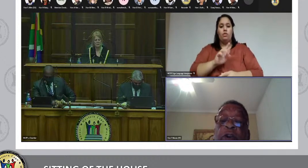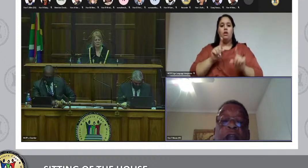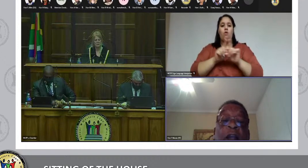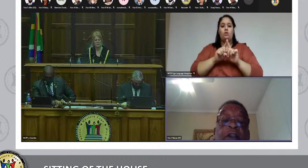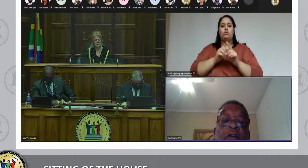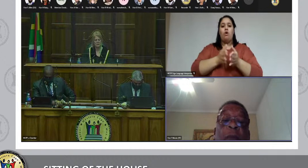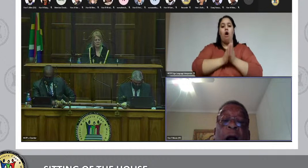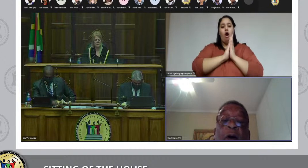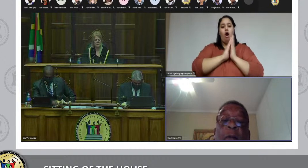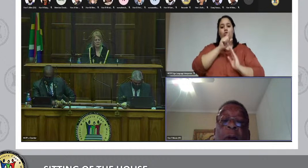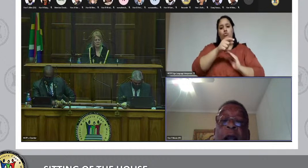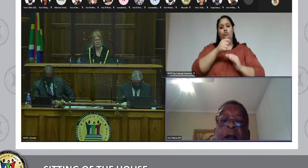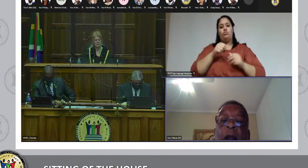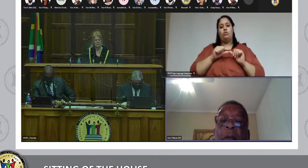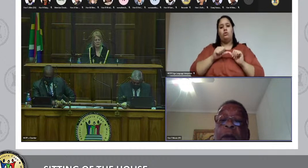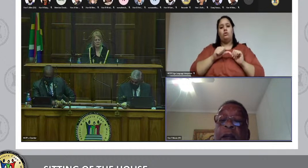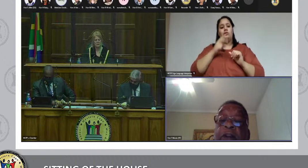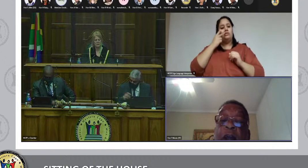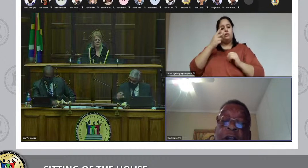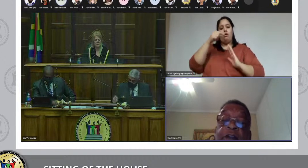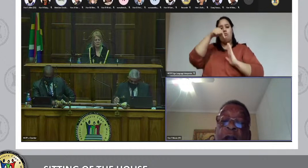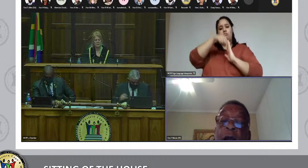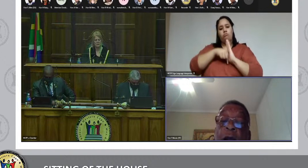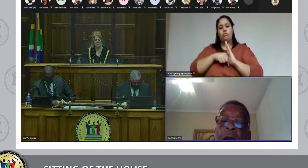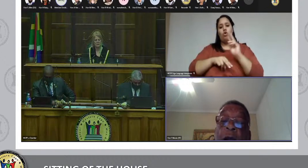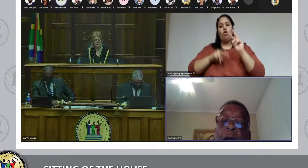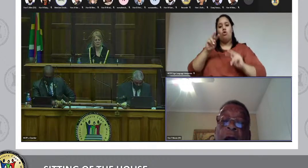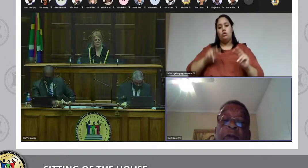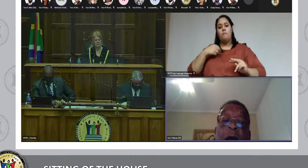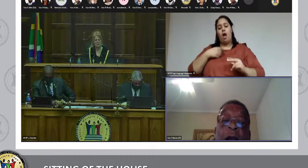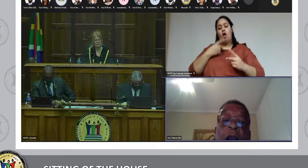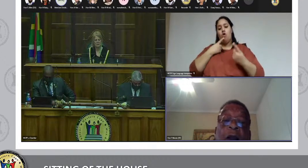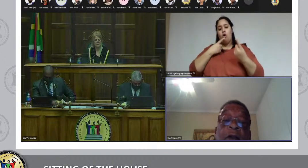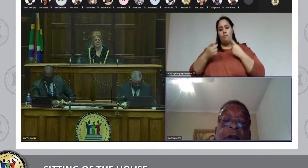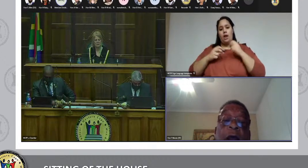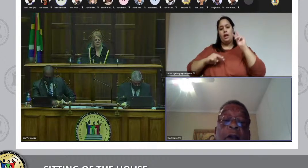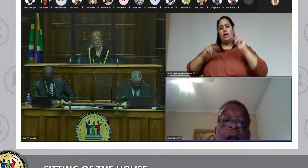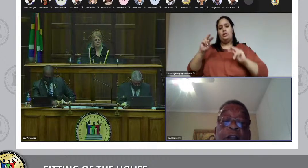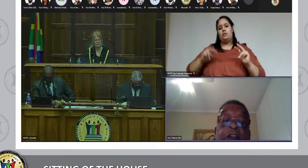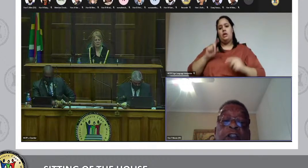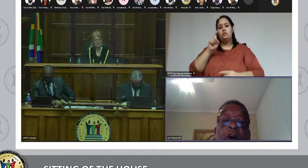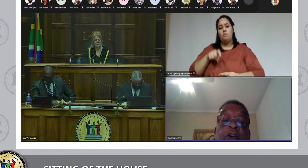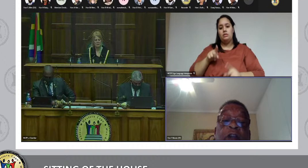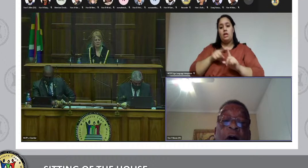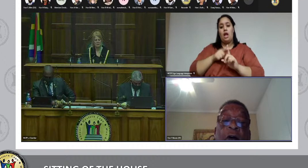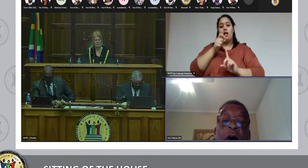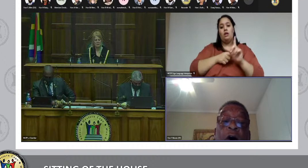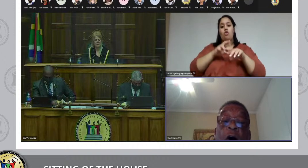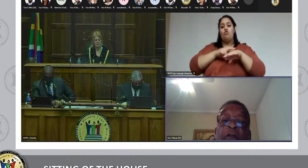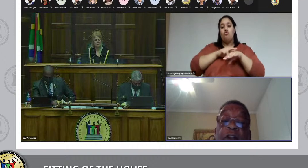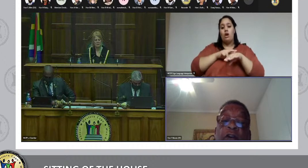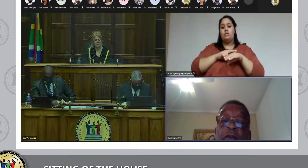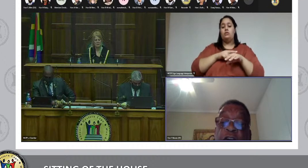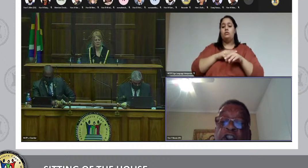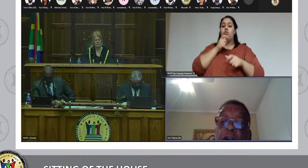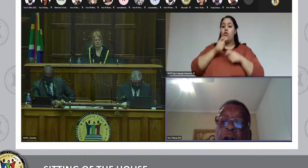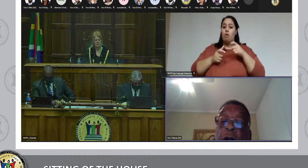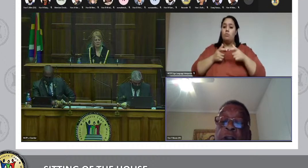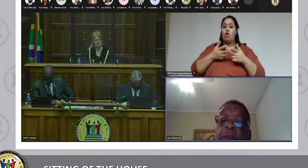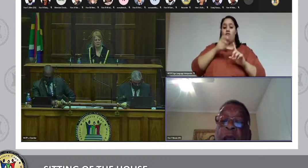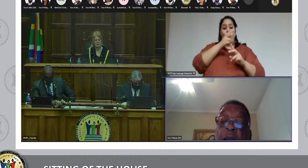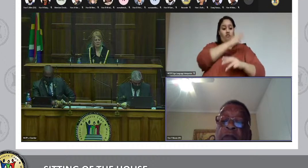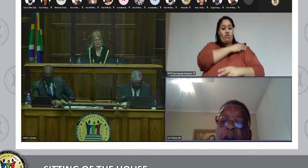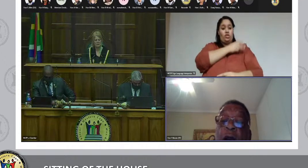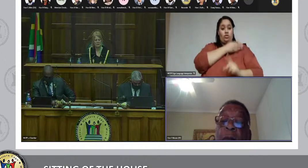that the contents of my complaint be addressed and the arrogant and racist conduct of this